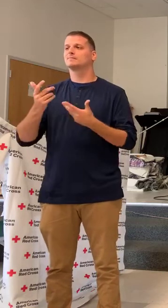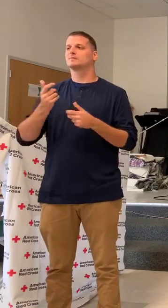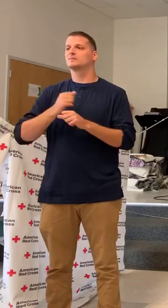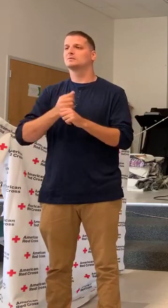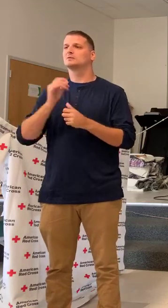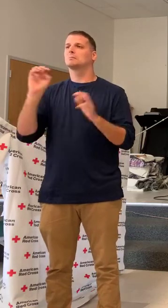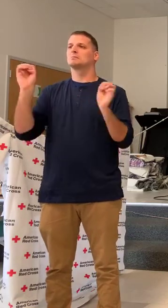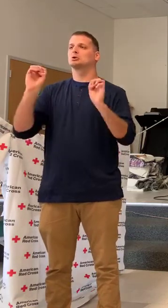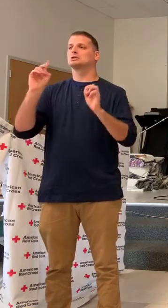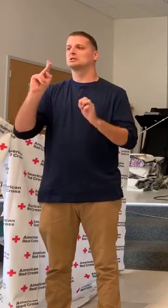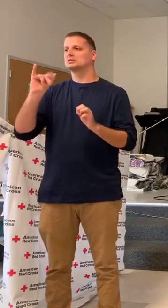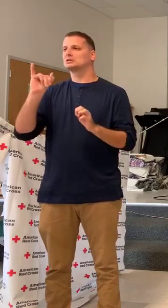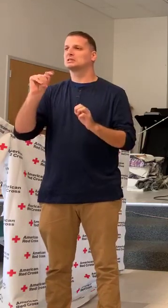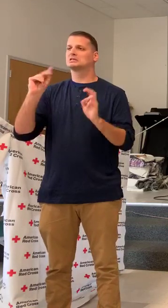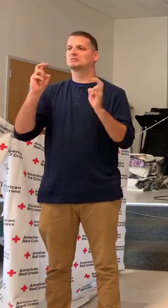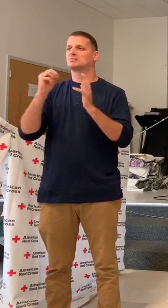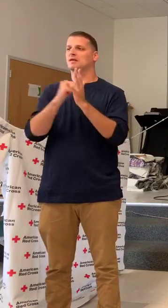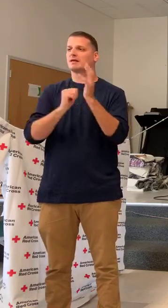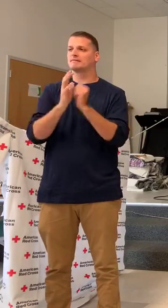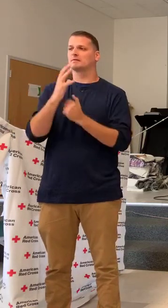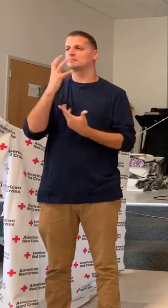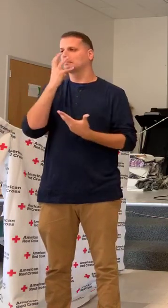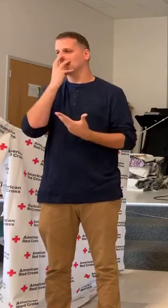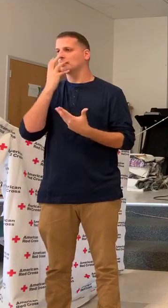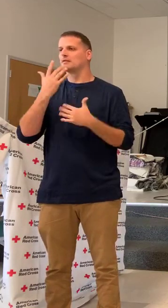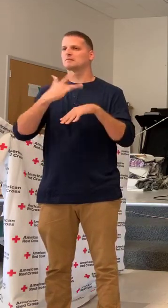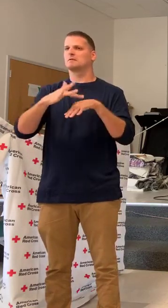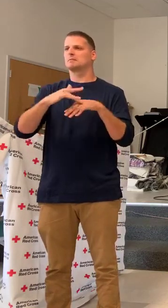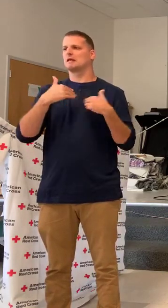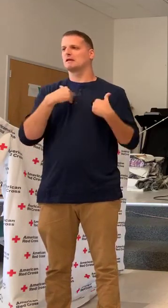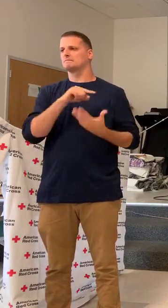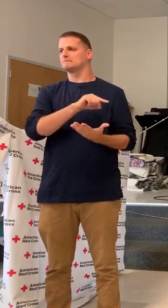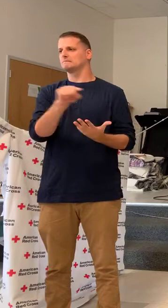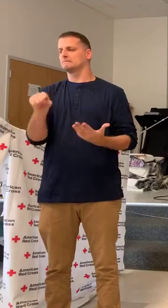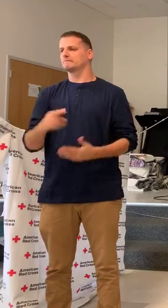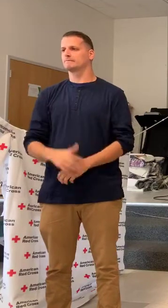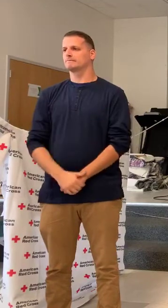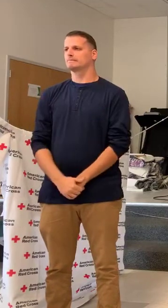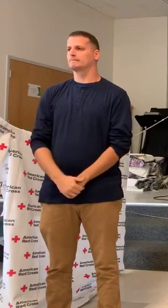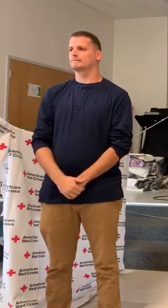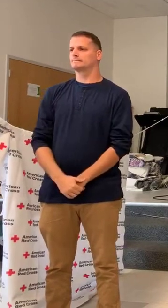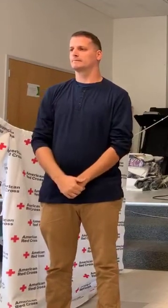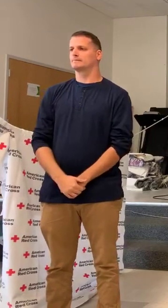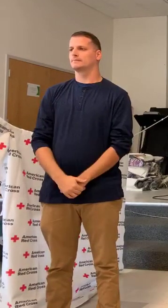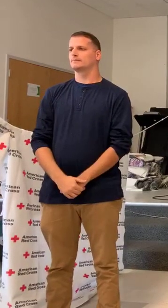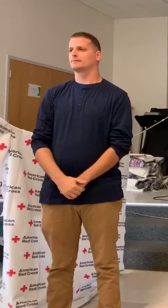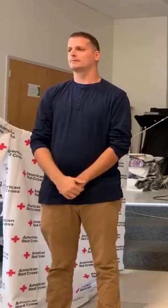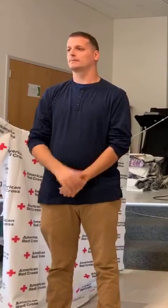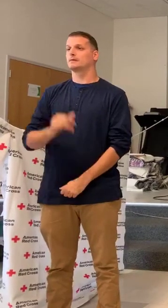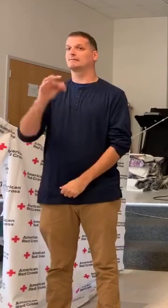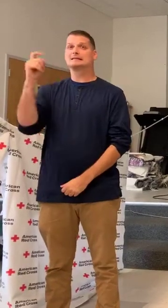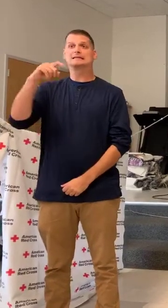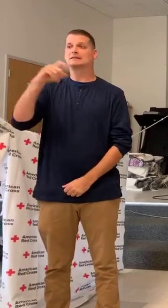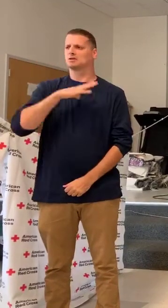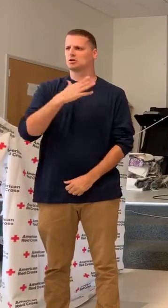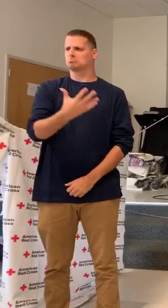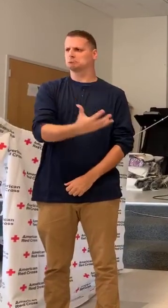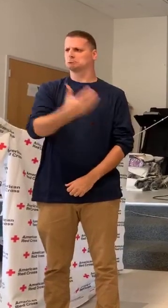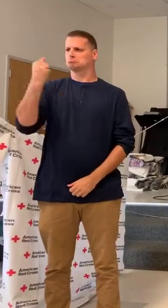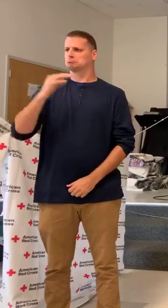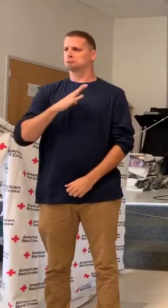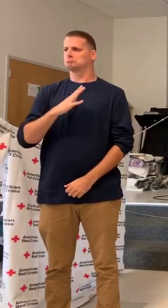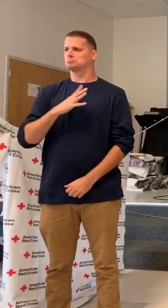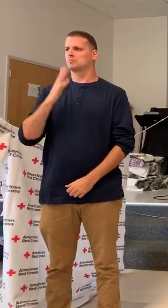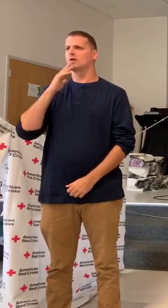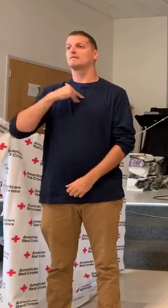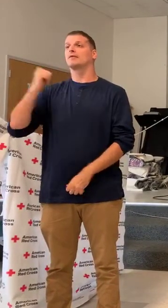some gloves, some masks available for you, and you're welcome to take those. We'll have some other items as well